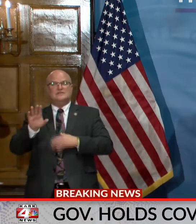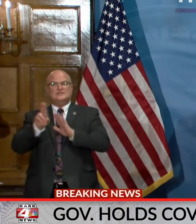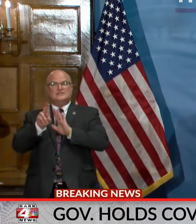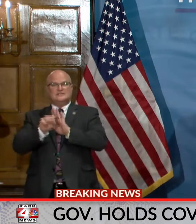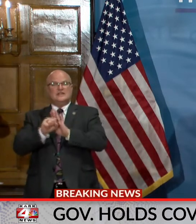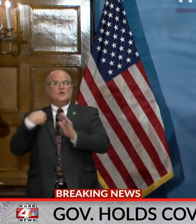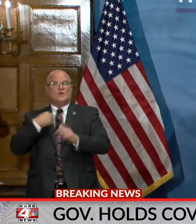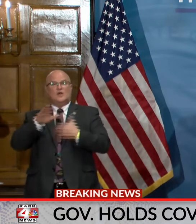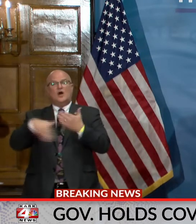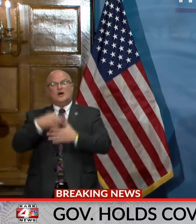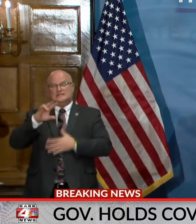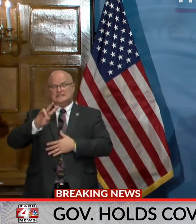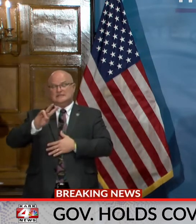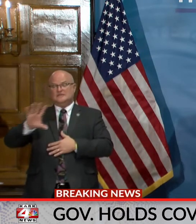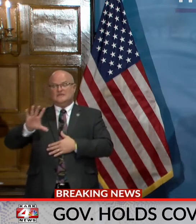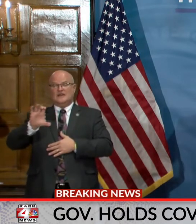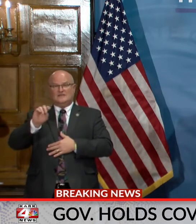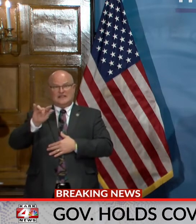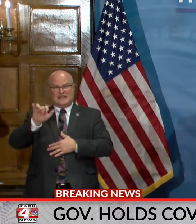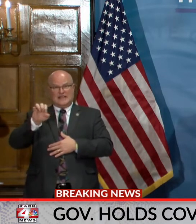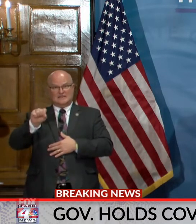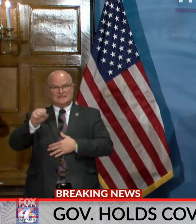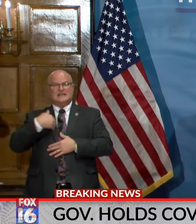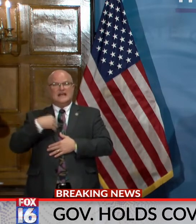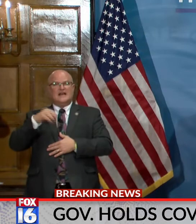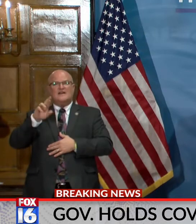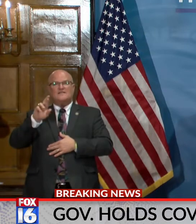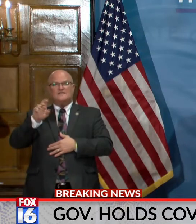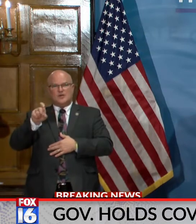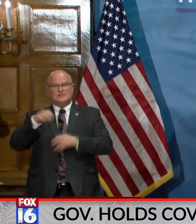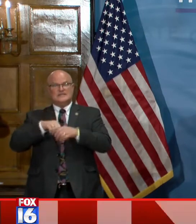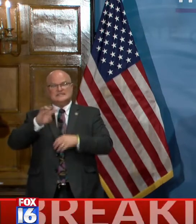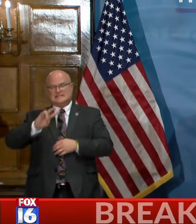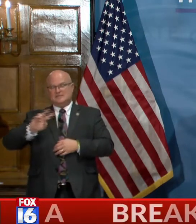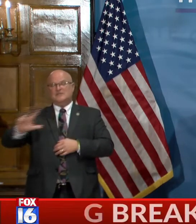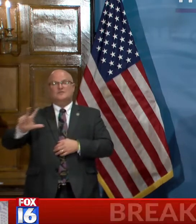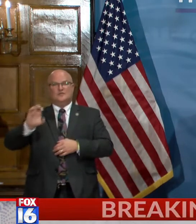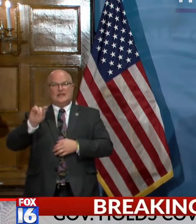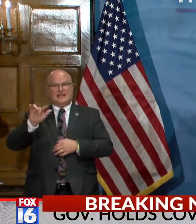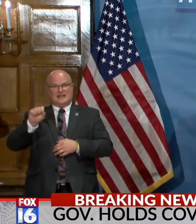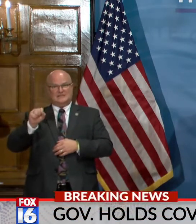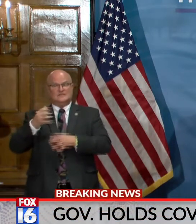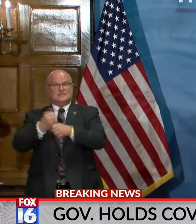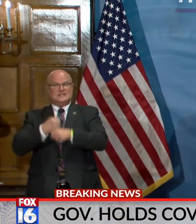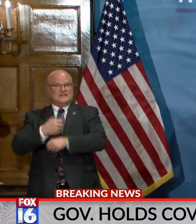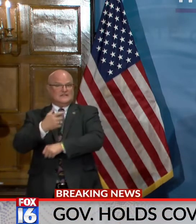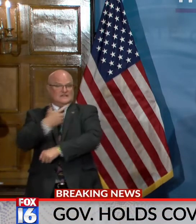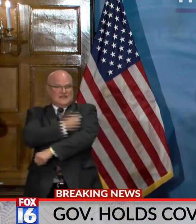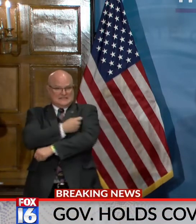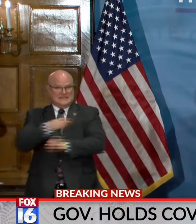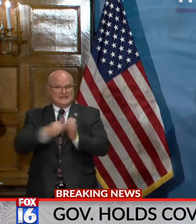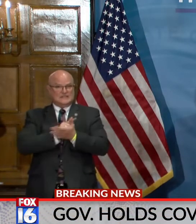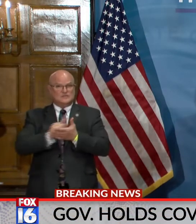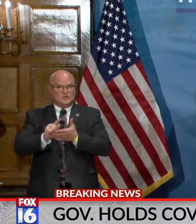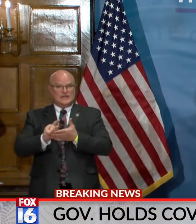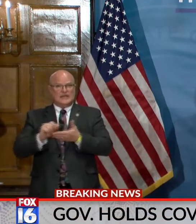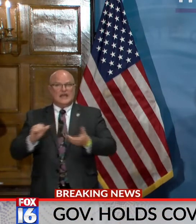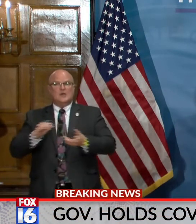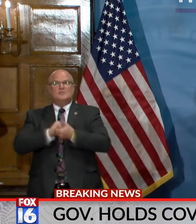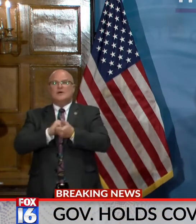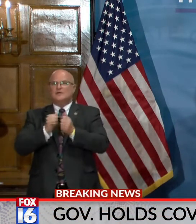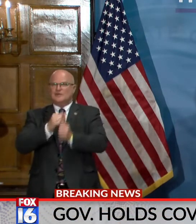all 75 counties. We have pharmacies in 73 of those 75 counties receiving vaccine this week in partnership